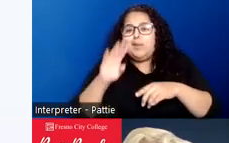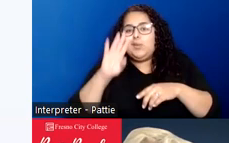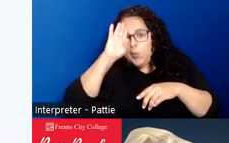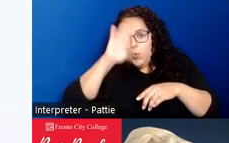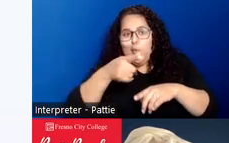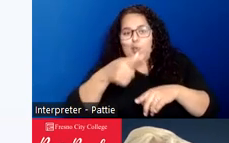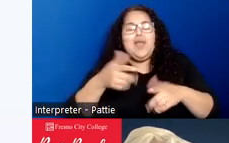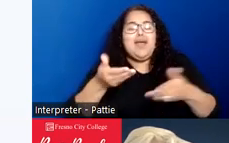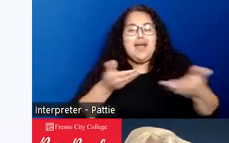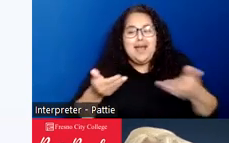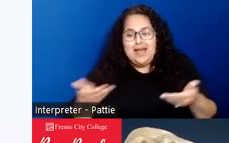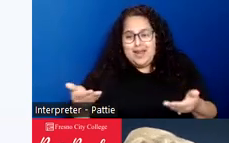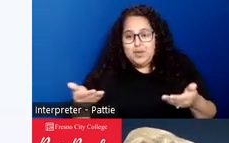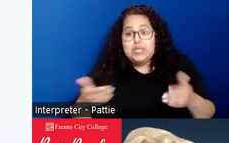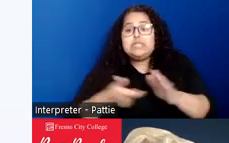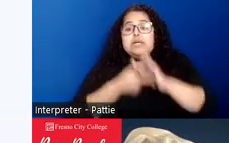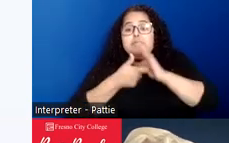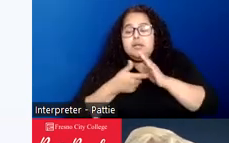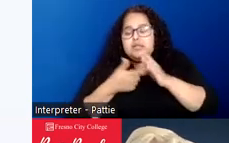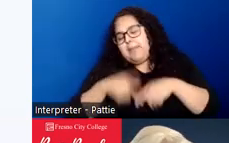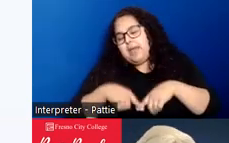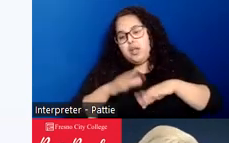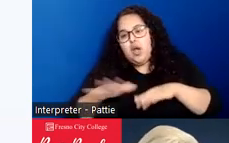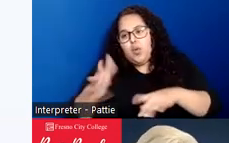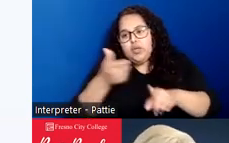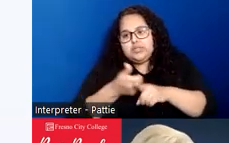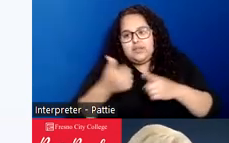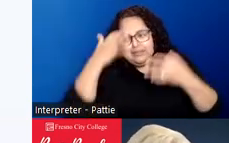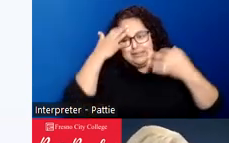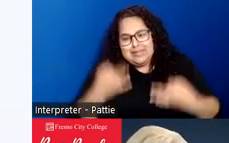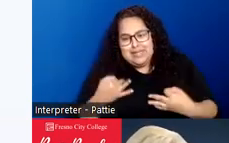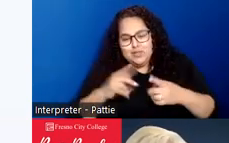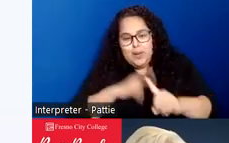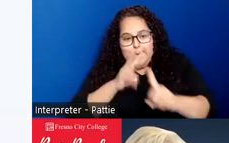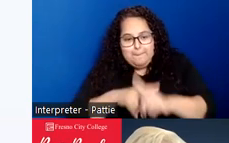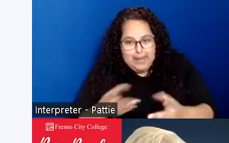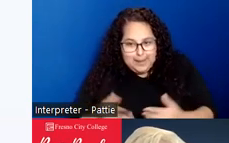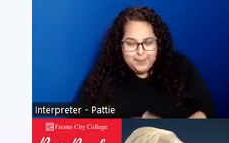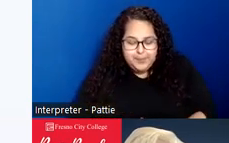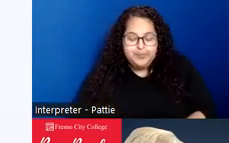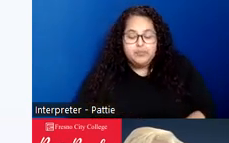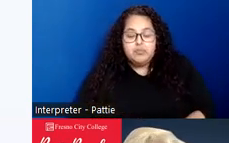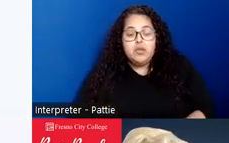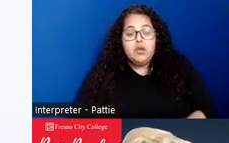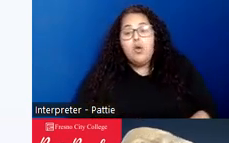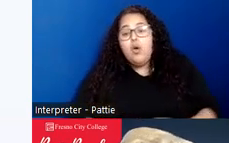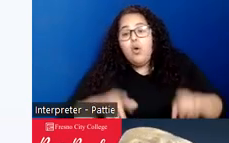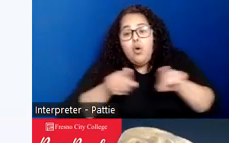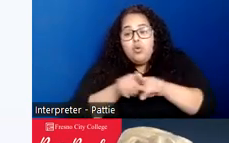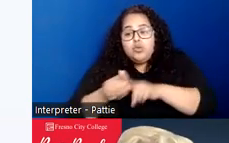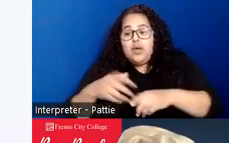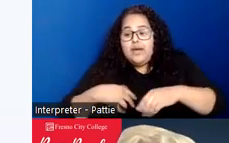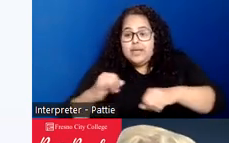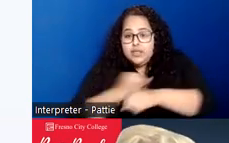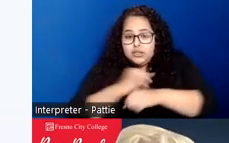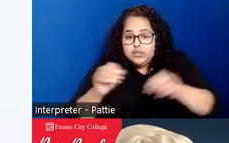on what you want to apply for, we will focus on that area, of course. And we do have internship opportunities.